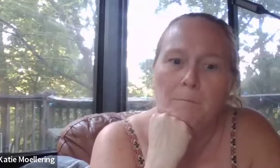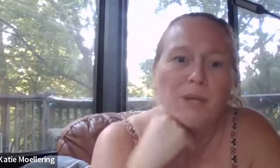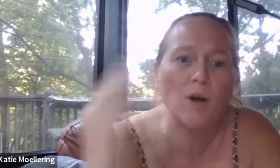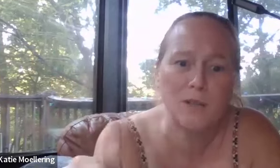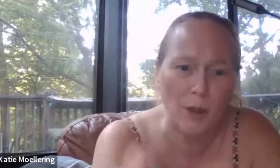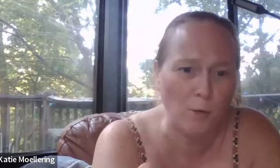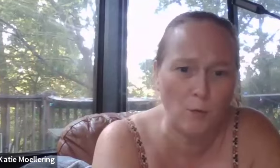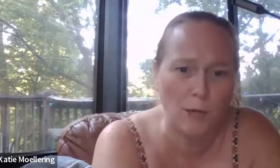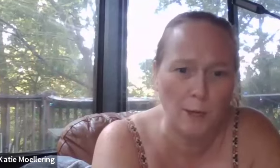But also,